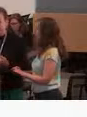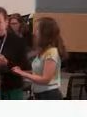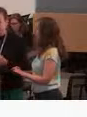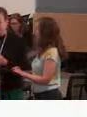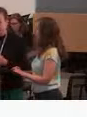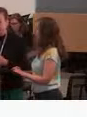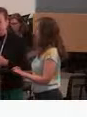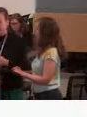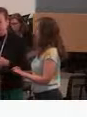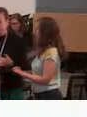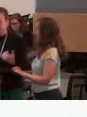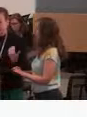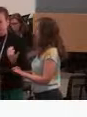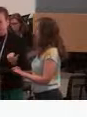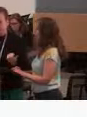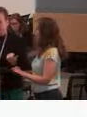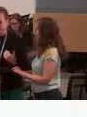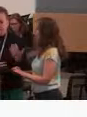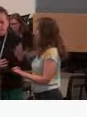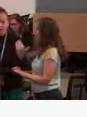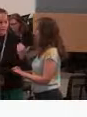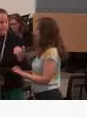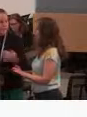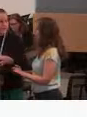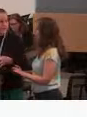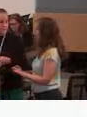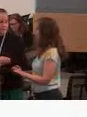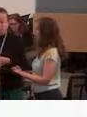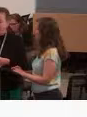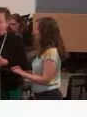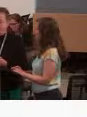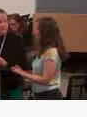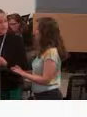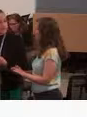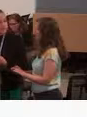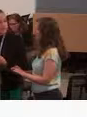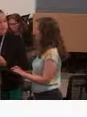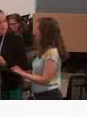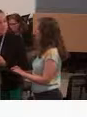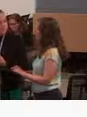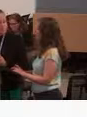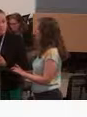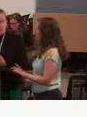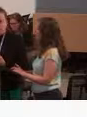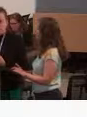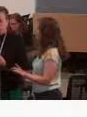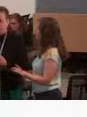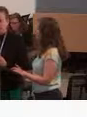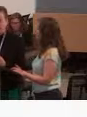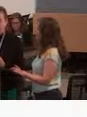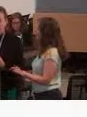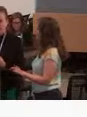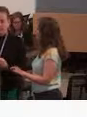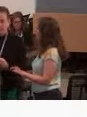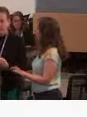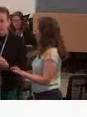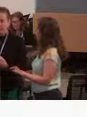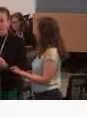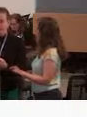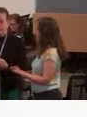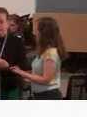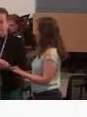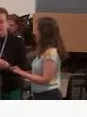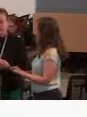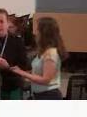of suspension this year, which is definitely the most we've ever done since we've been around. And how many students do we see? We